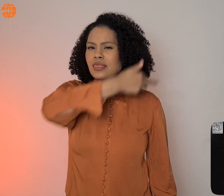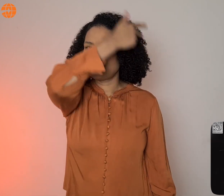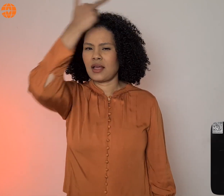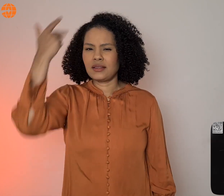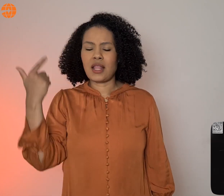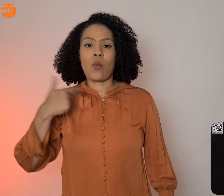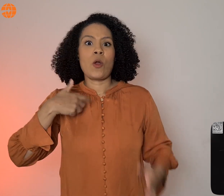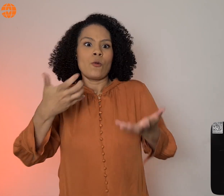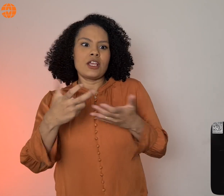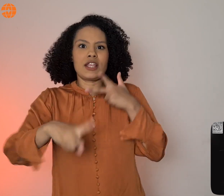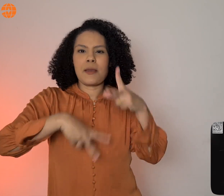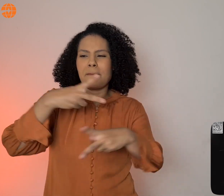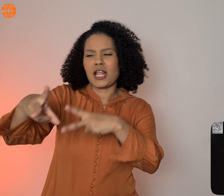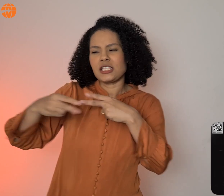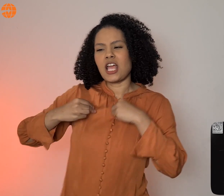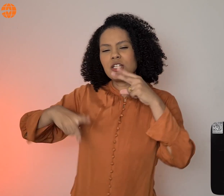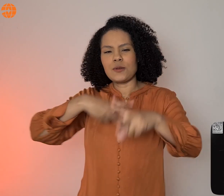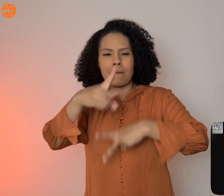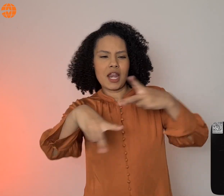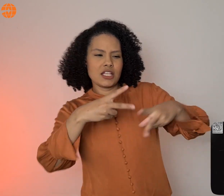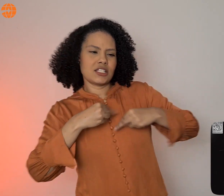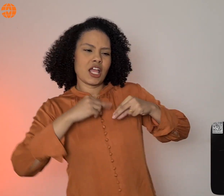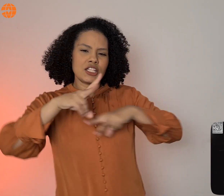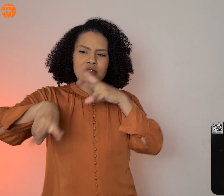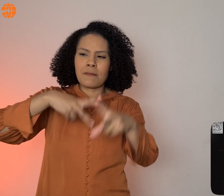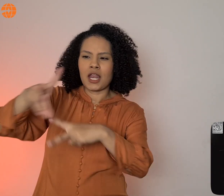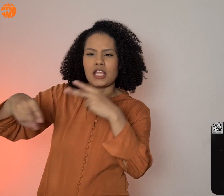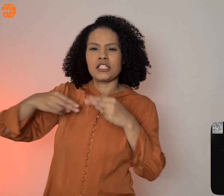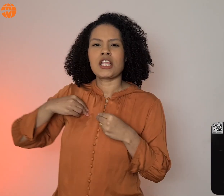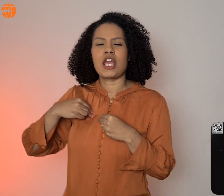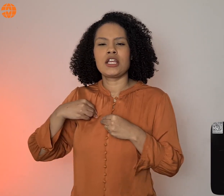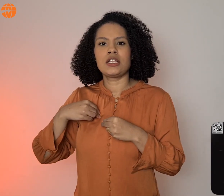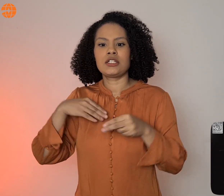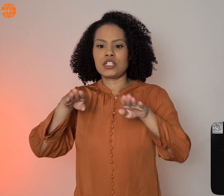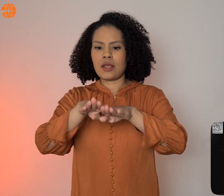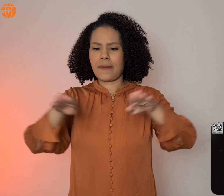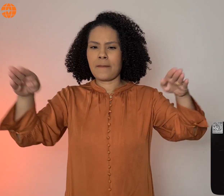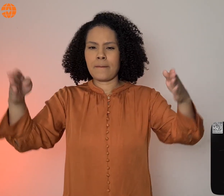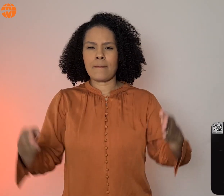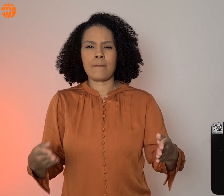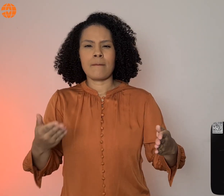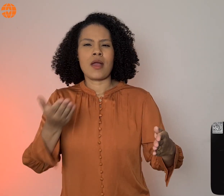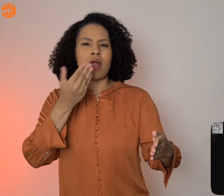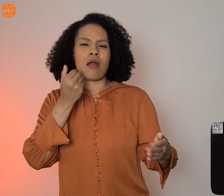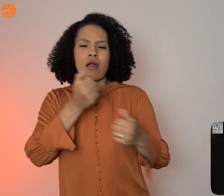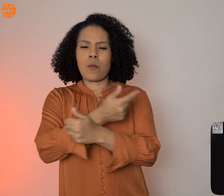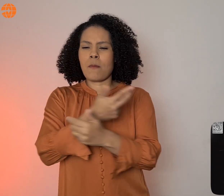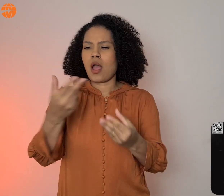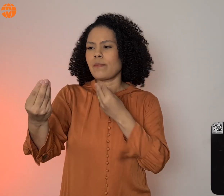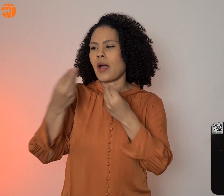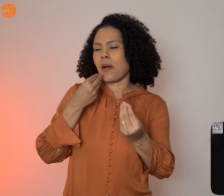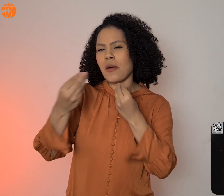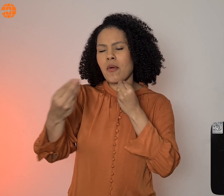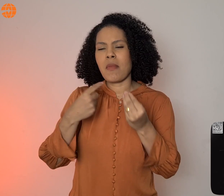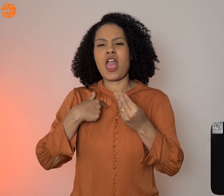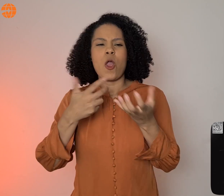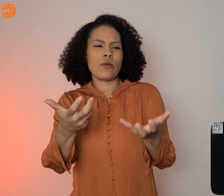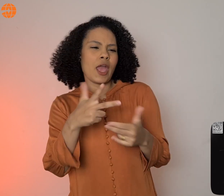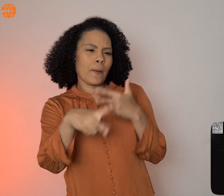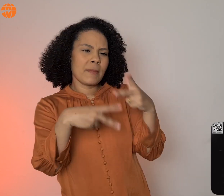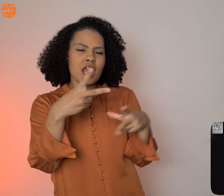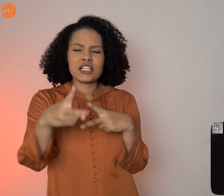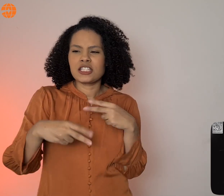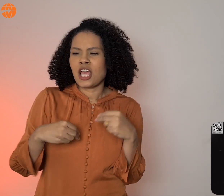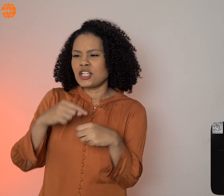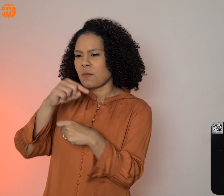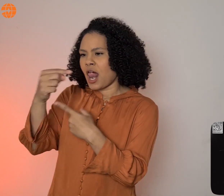I expected, que tradições eu gostaria, esperava, what I wanted to eat for Christmas dinners, o que eu gostaria de comer ali na janta do Natal,